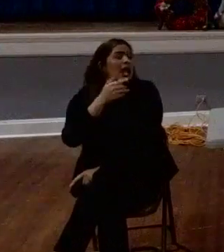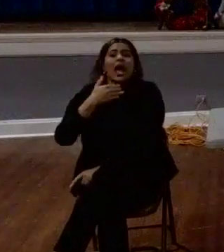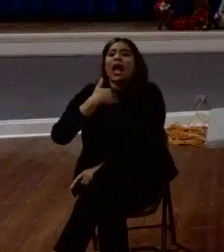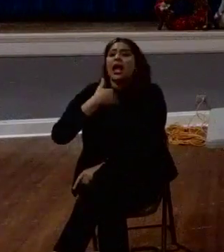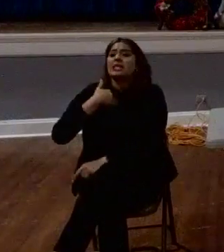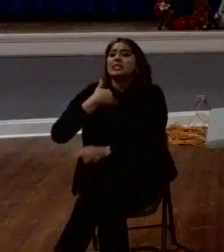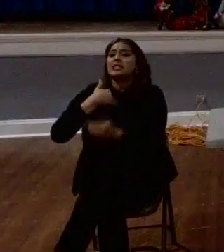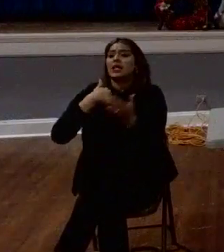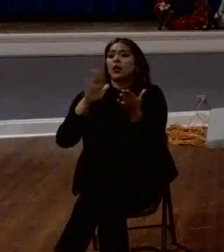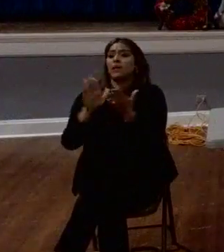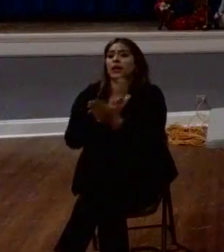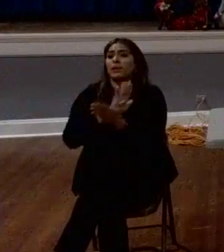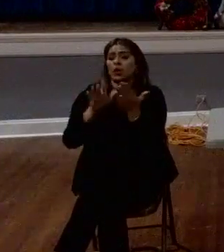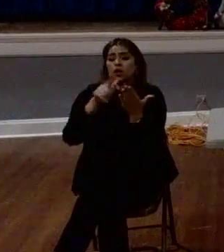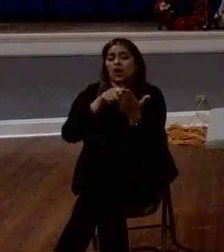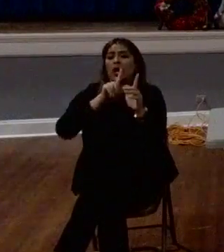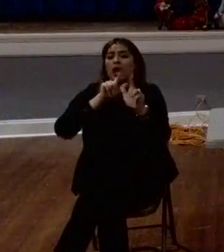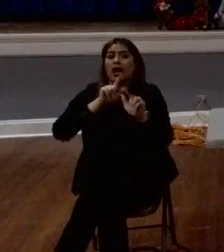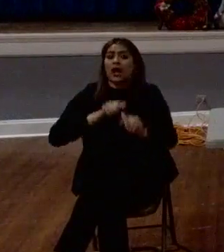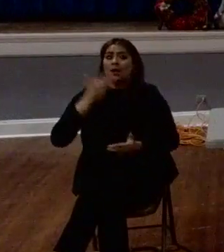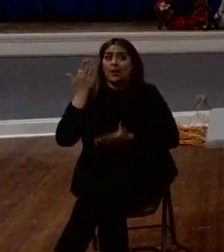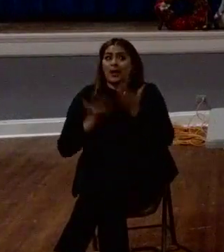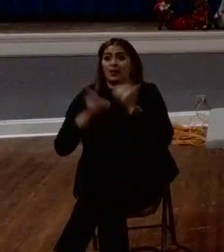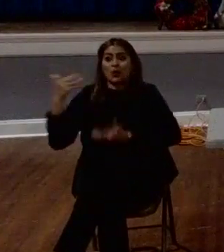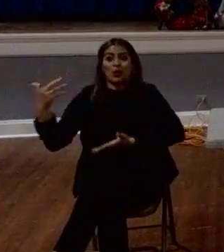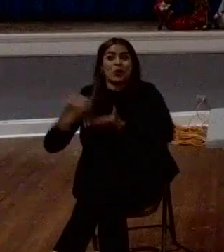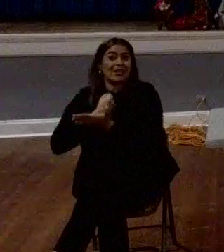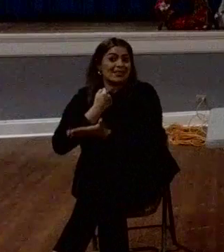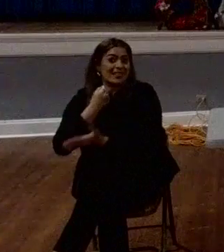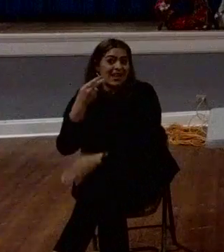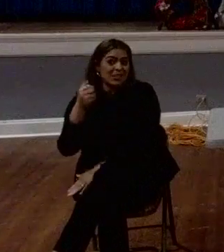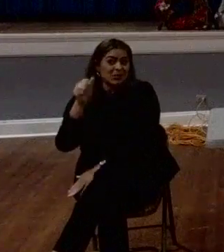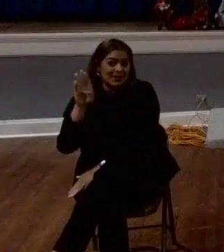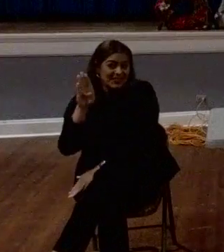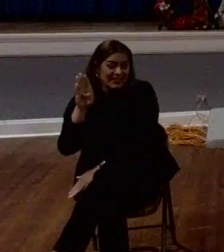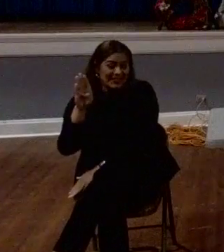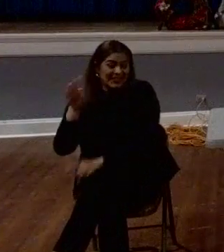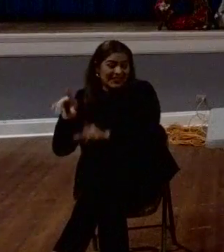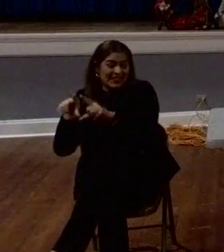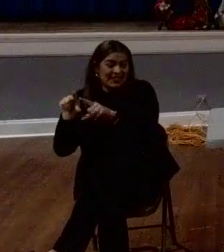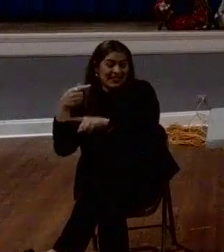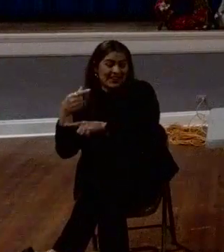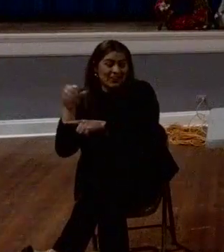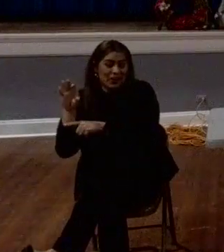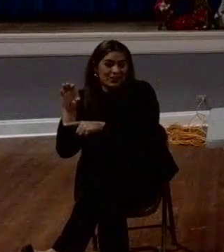survey that you may win a $25 HEB gift card if you take that survey. So,